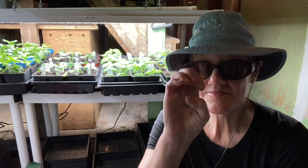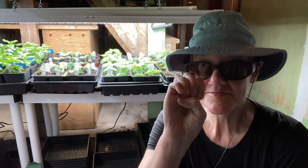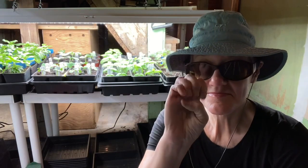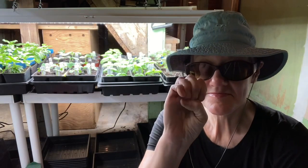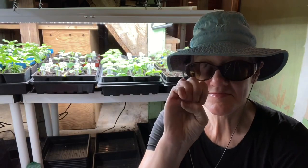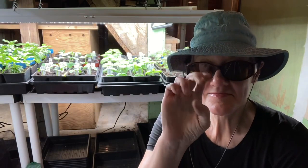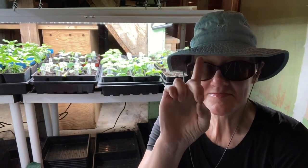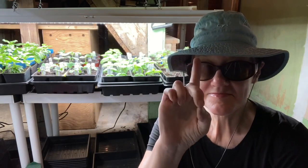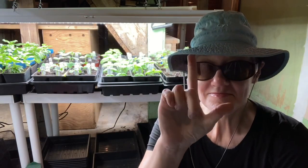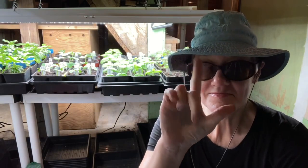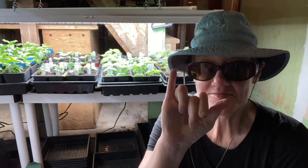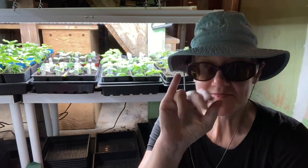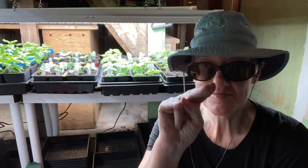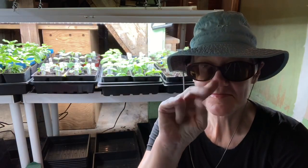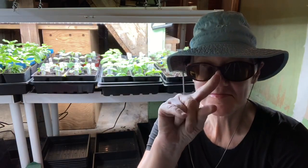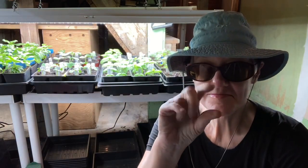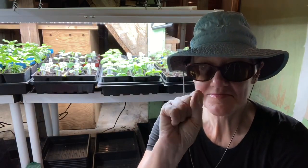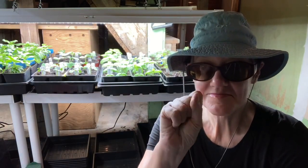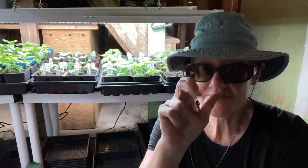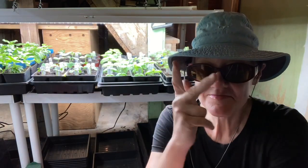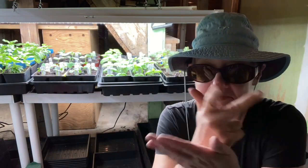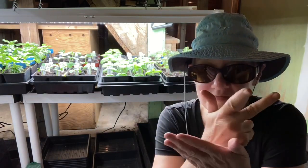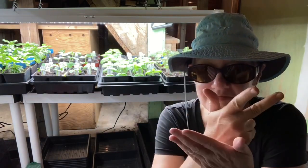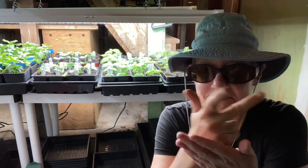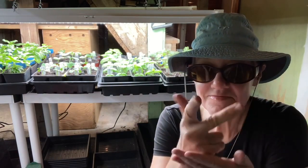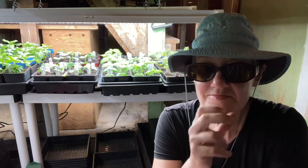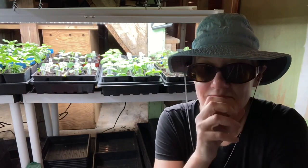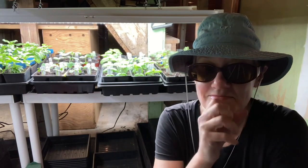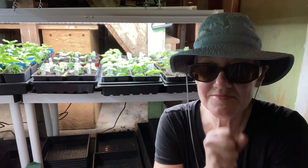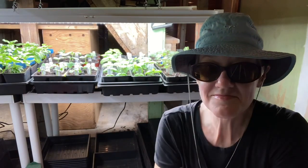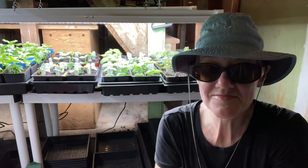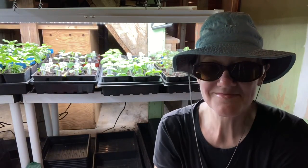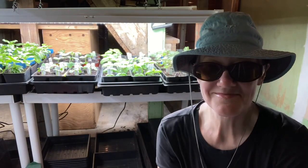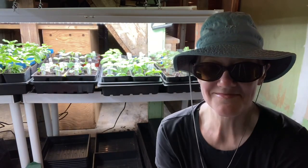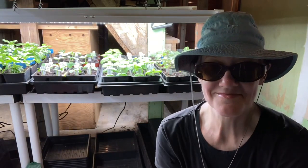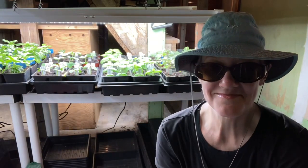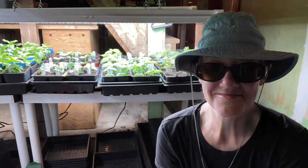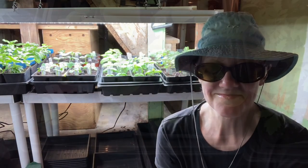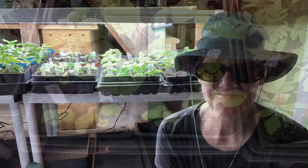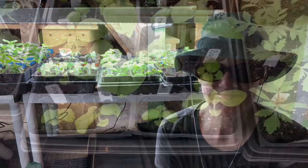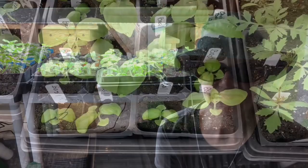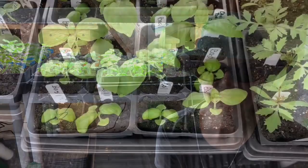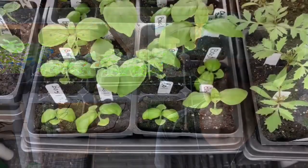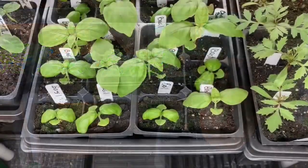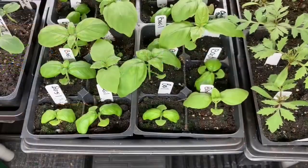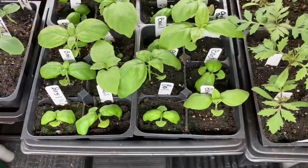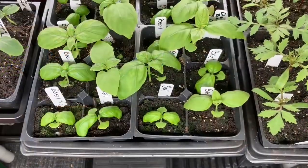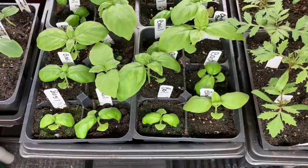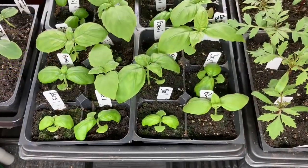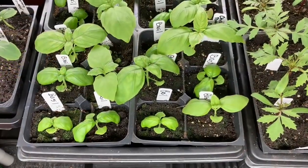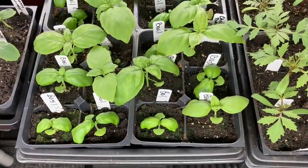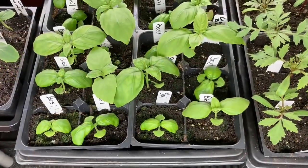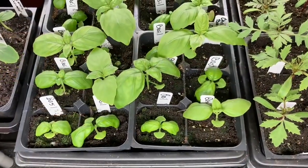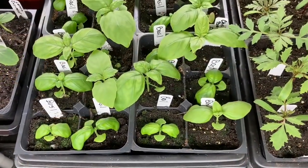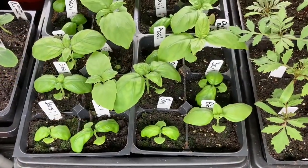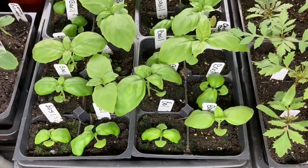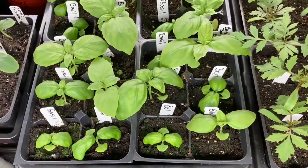Now these seedlings are 3 weeks old.